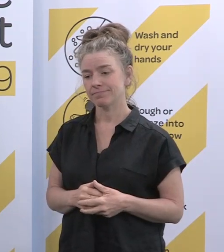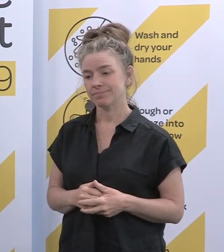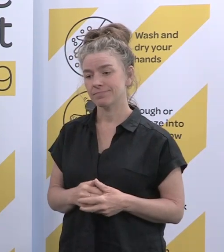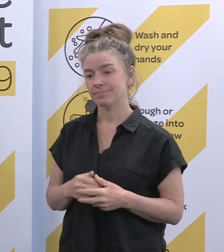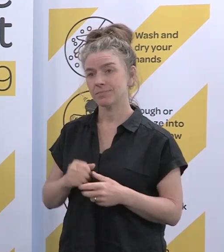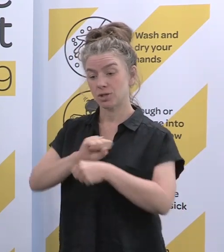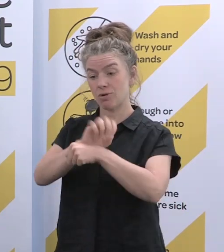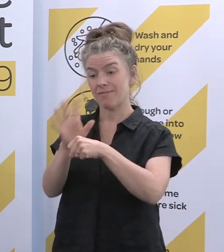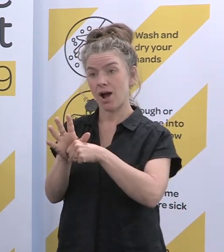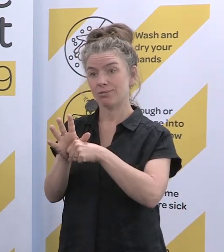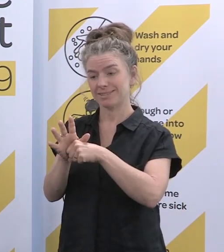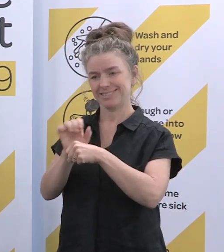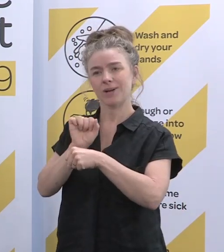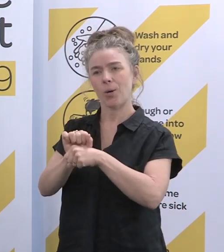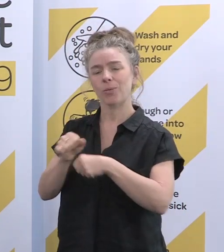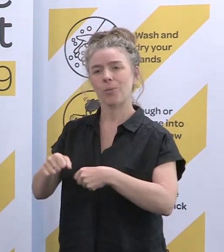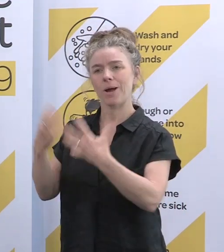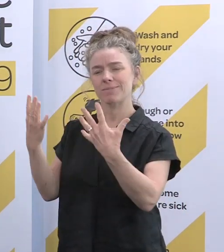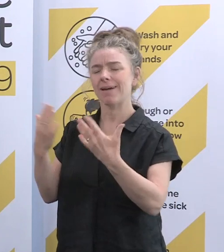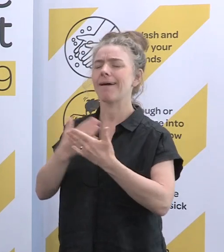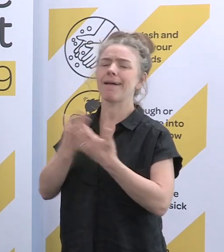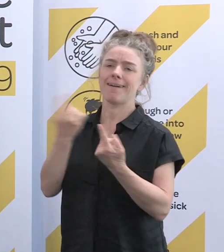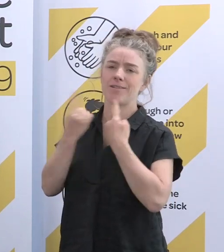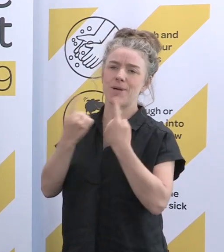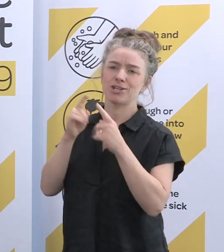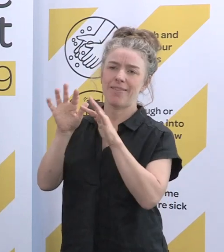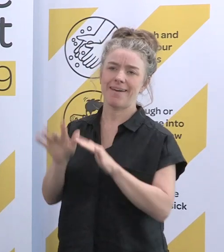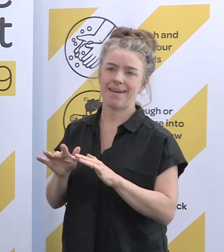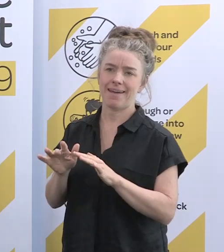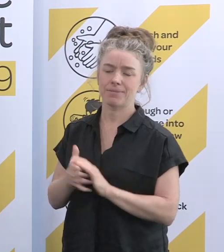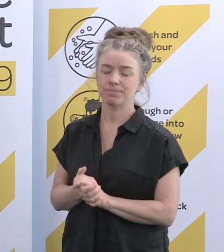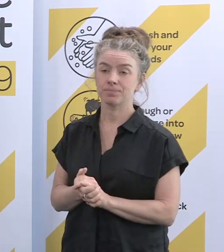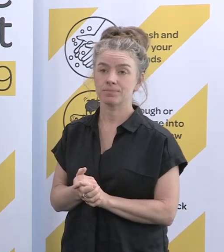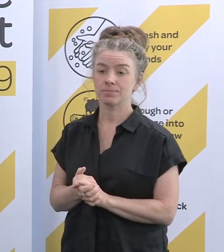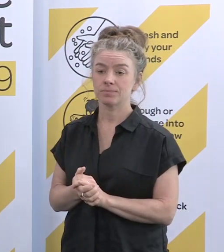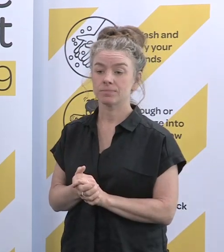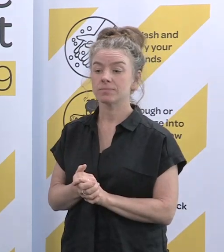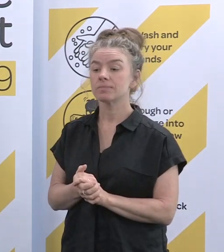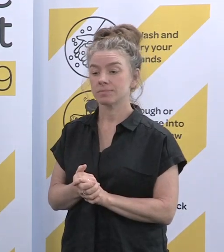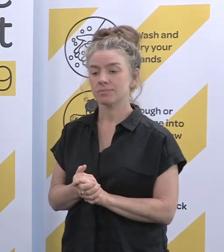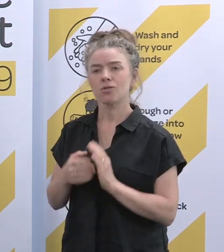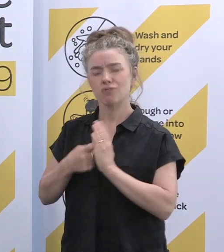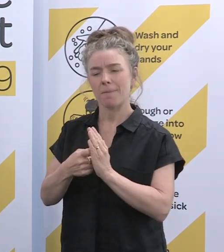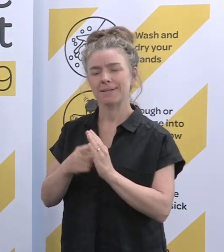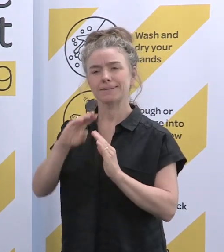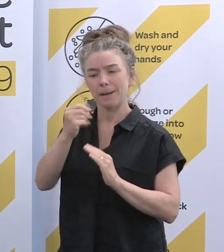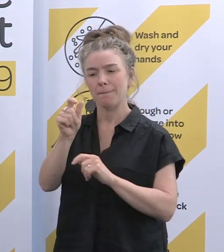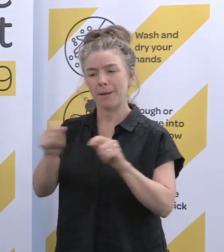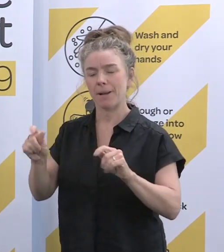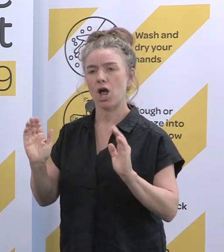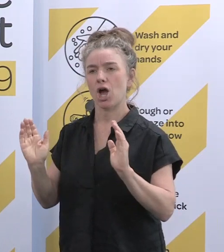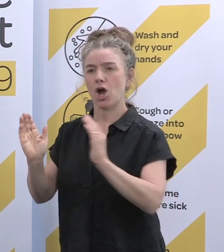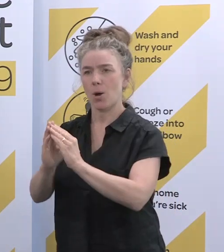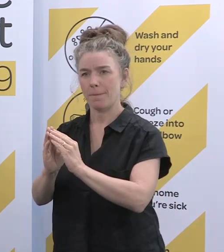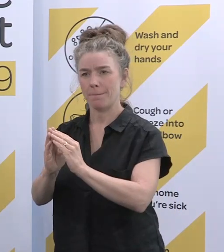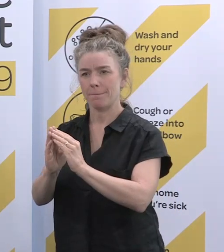on the COVID-19 website about people for whom it's recommended they now stay at home, in addition to those